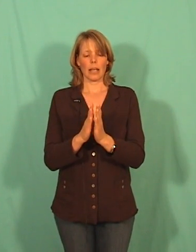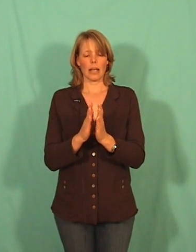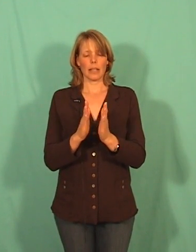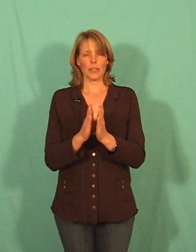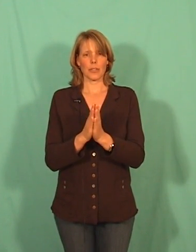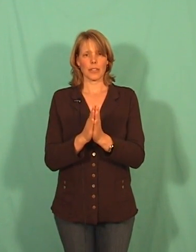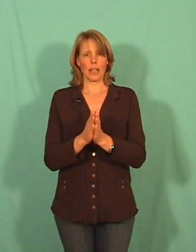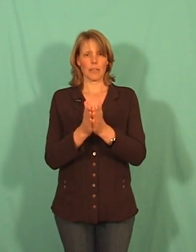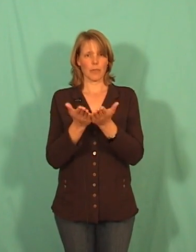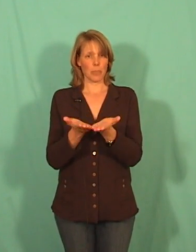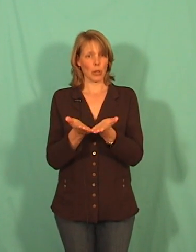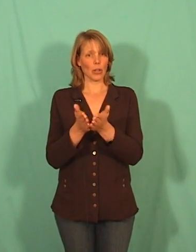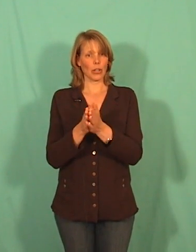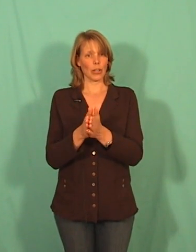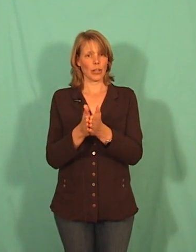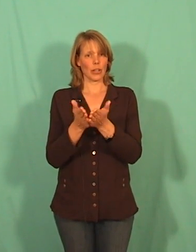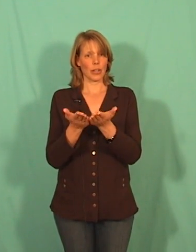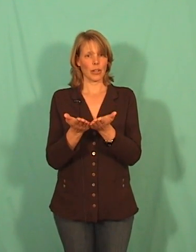And here's a sign for book,